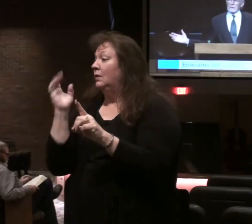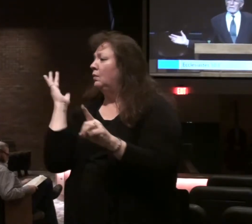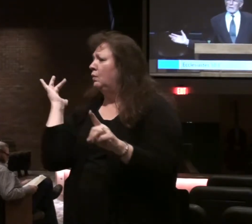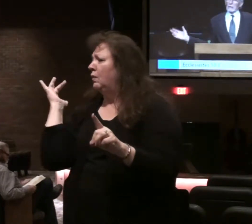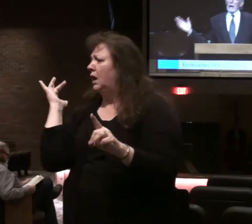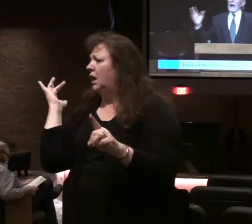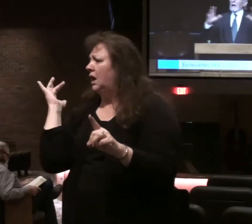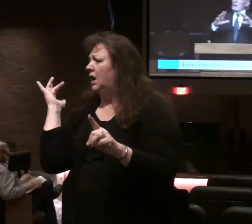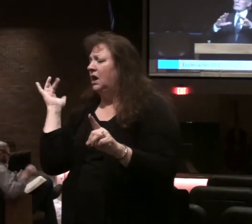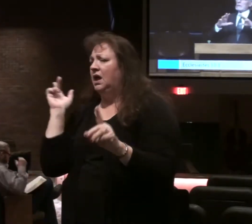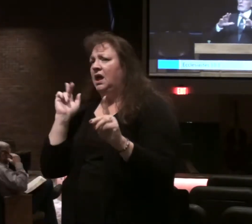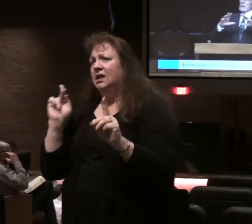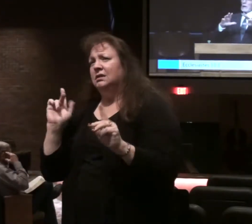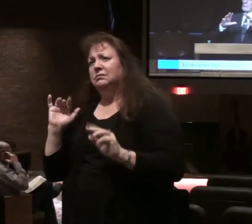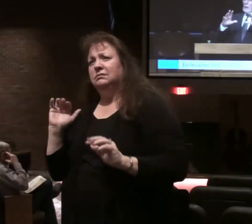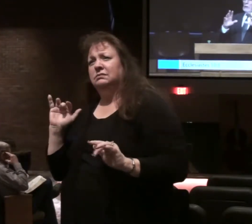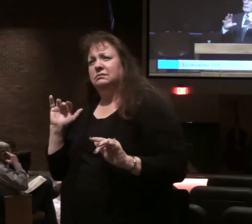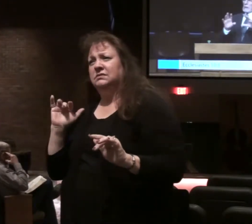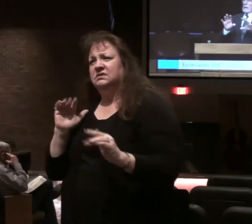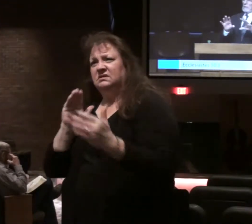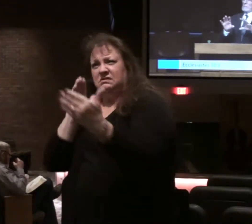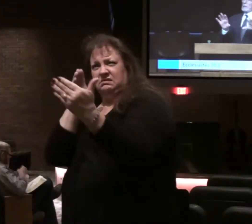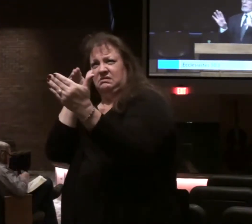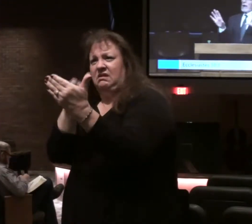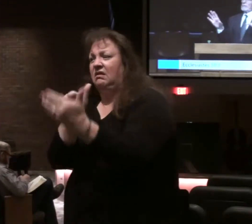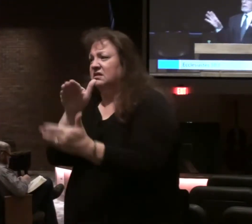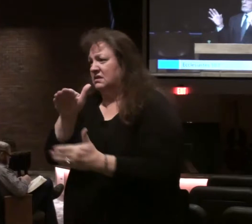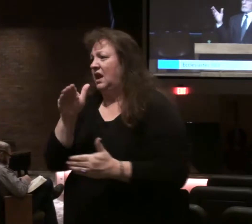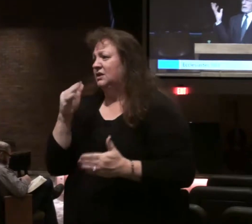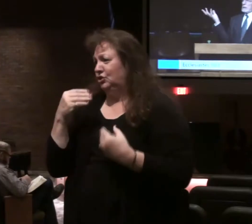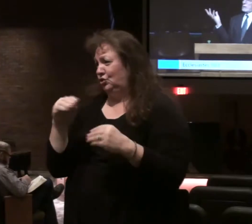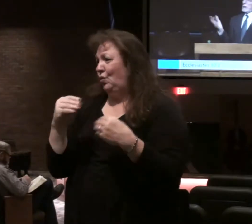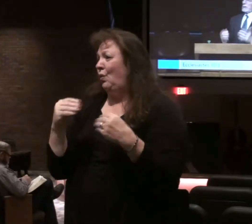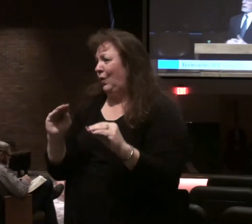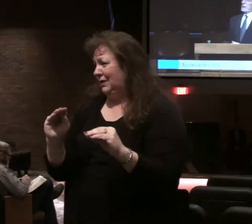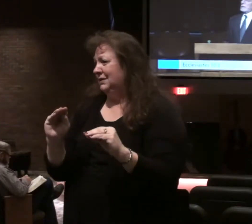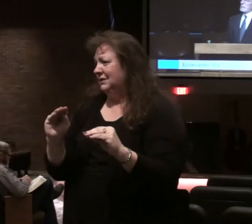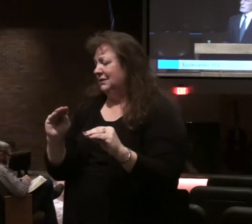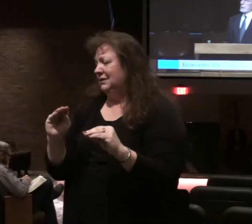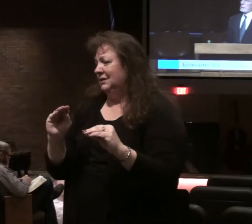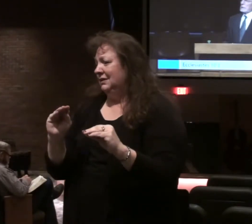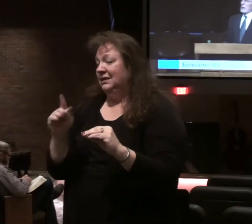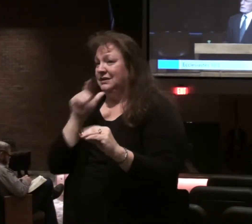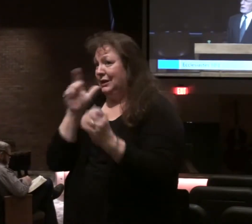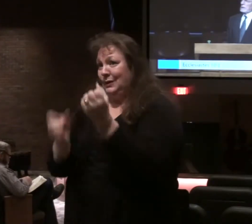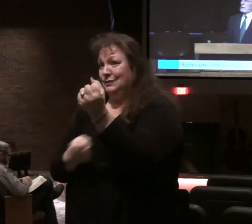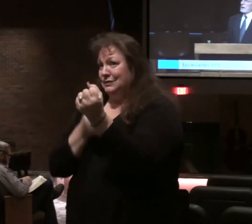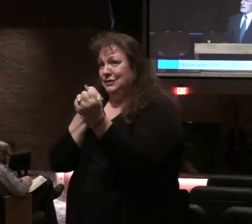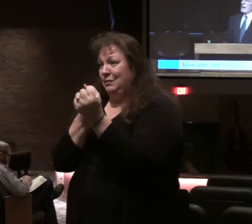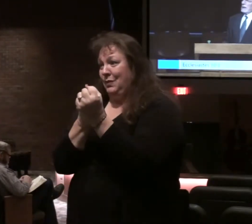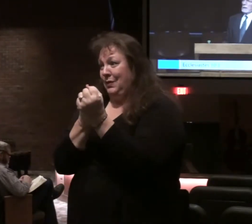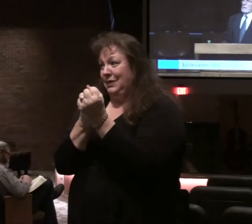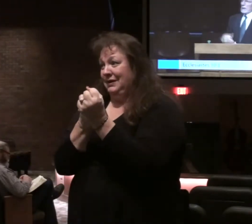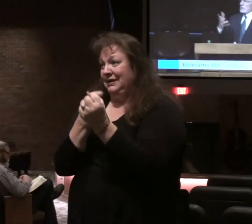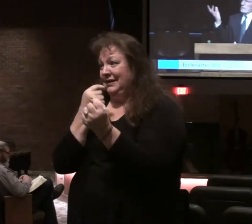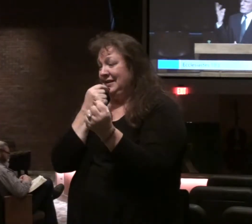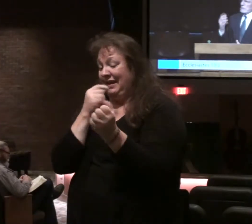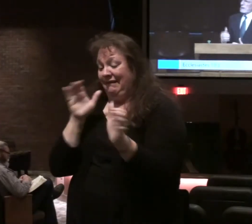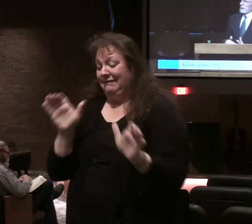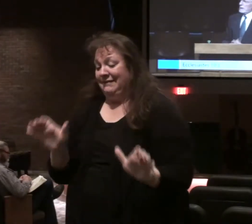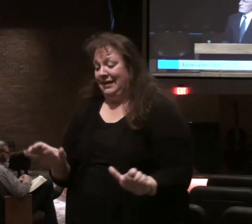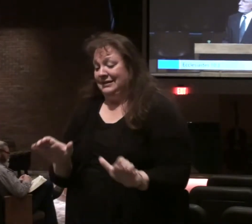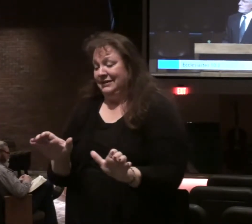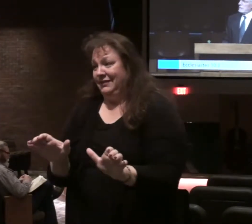because the crowds opposing them for having a position where they don't support homosexual activity are such